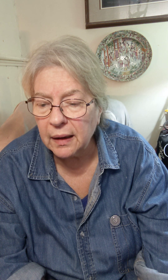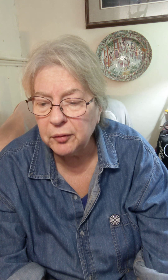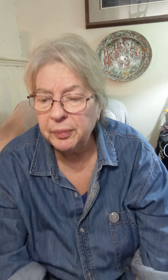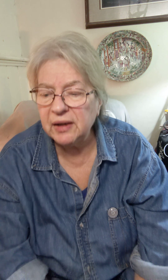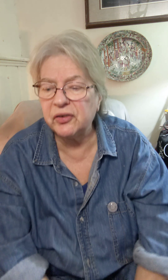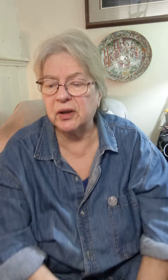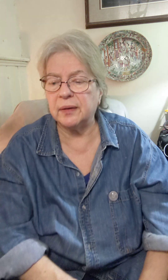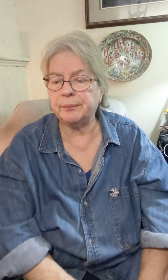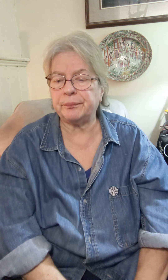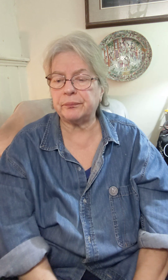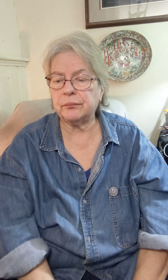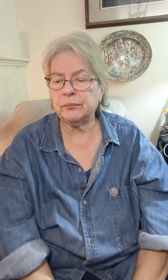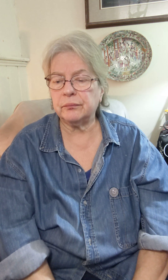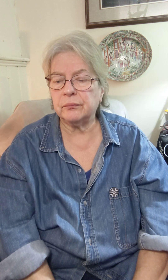And pizza.